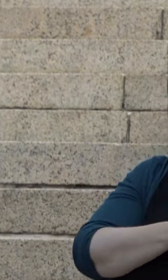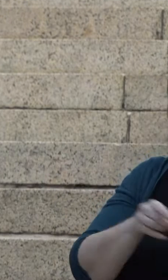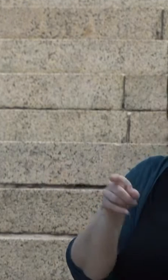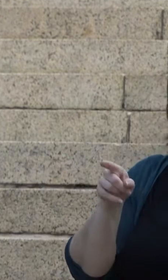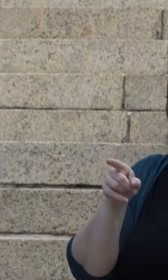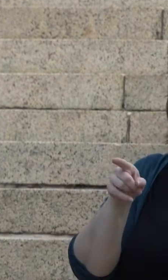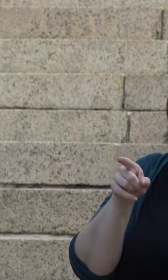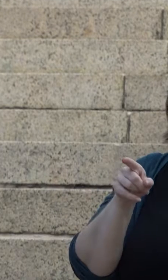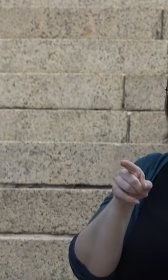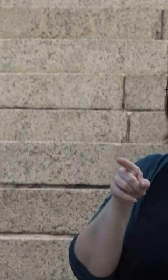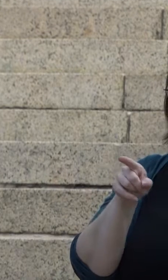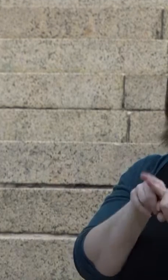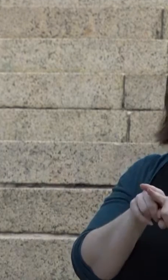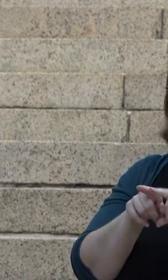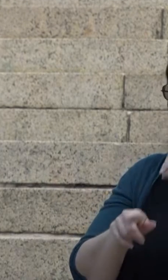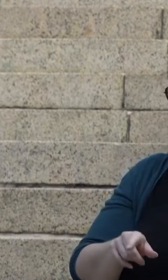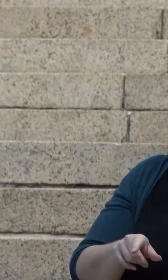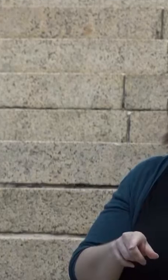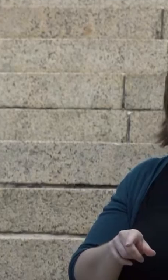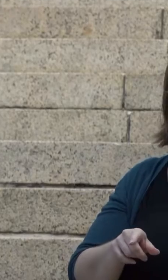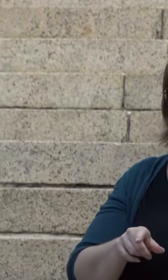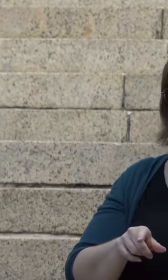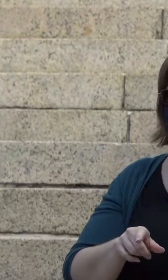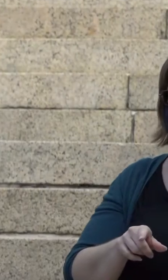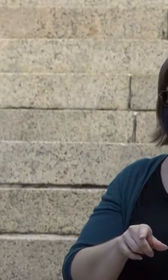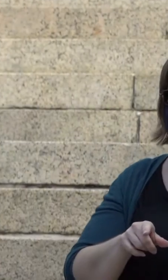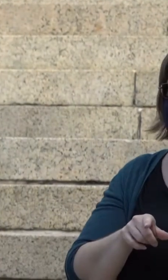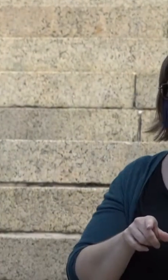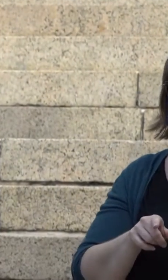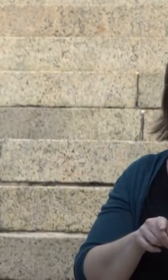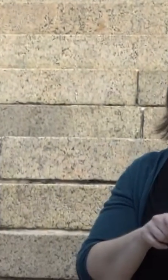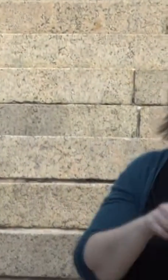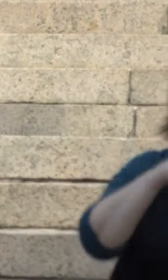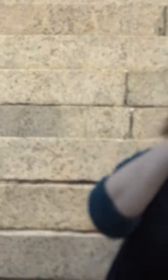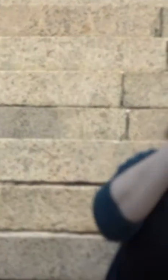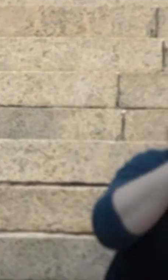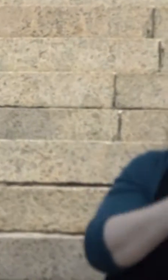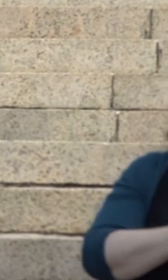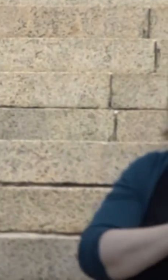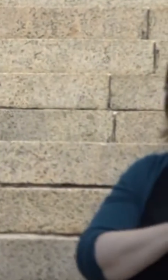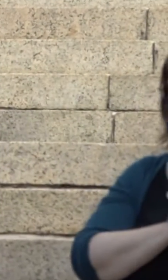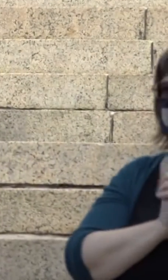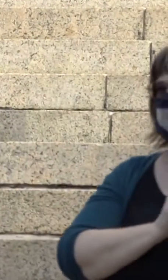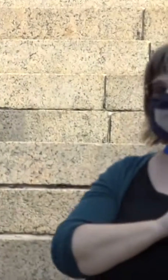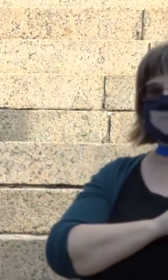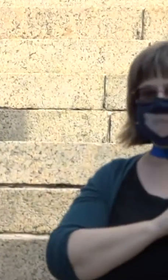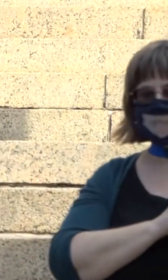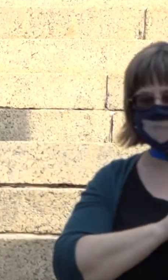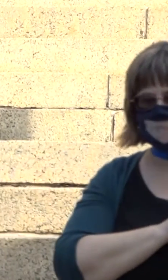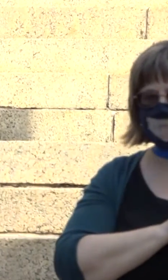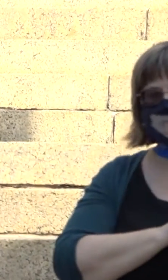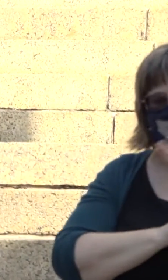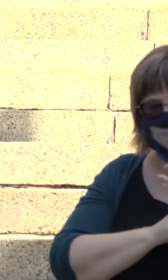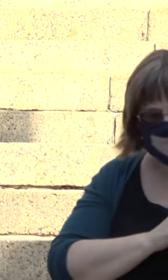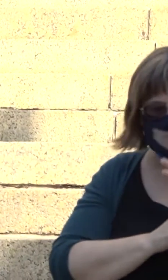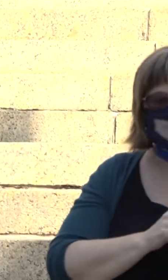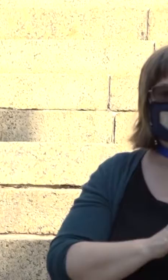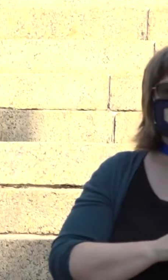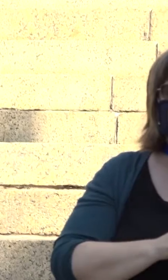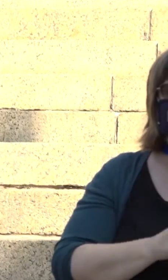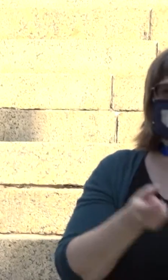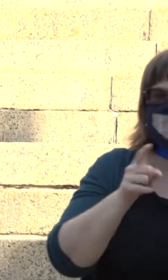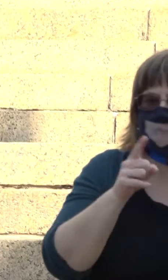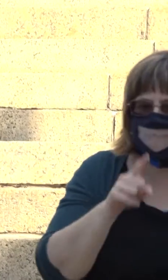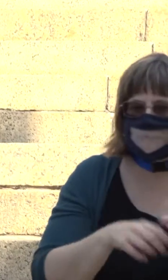that positive. And we tried to continually pick him up. And me and my two other roommates, we went outside with him and we said, what's